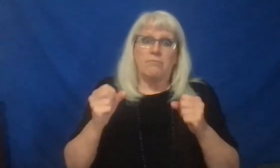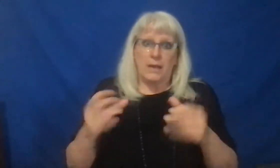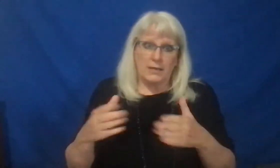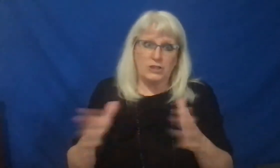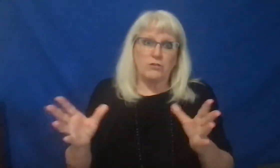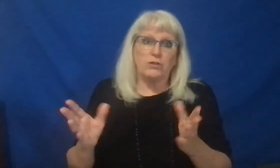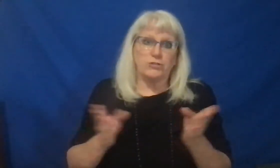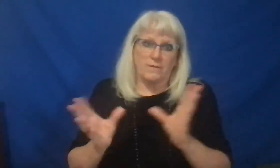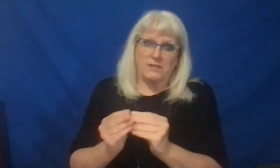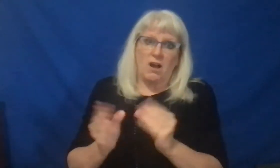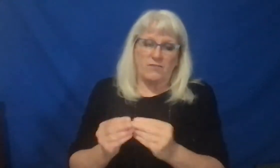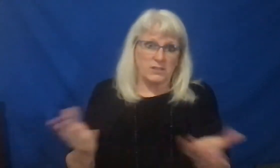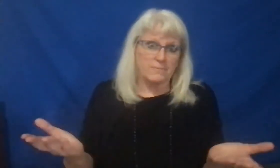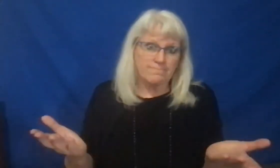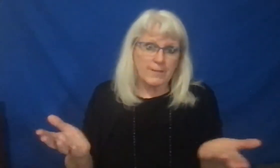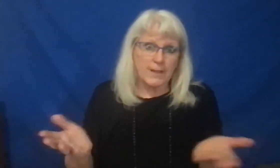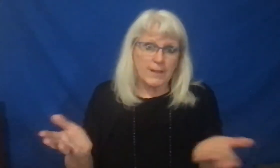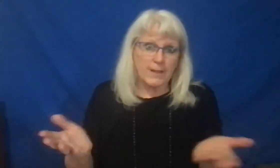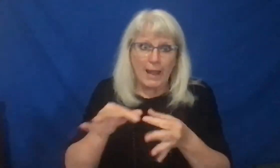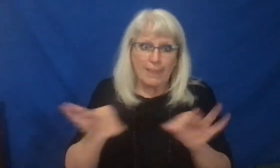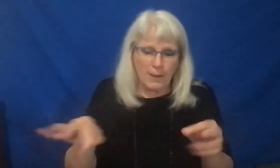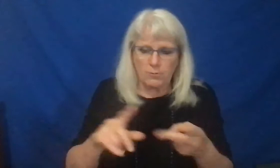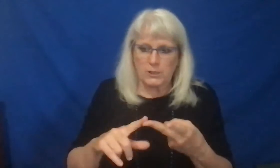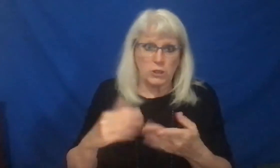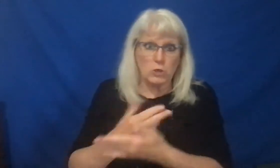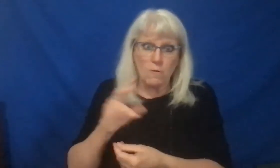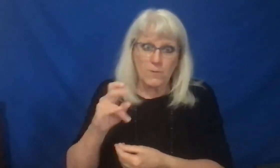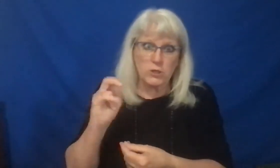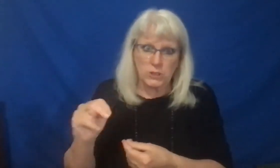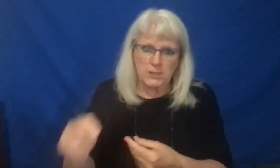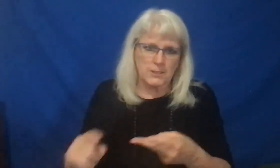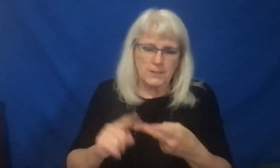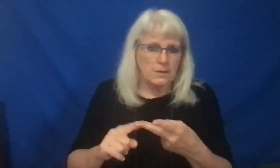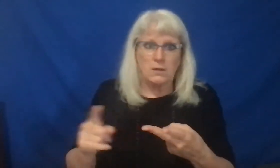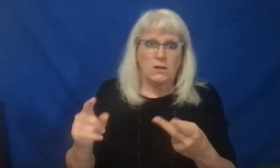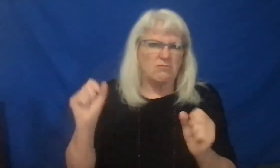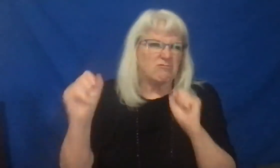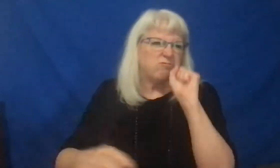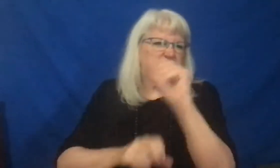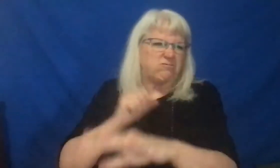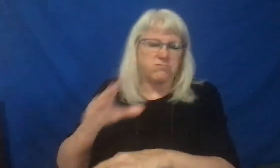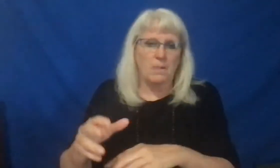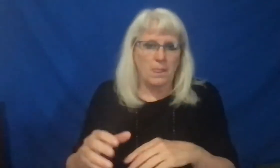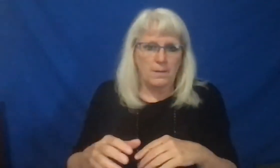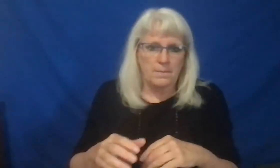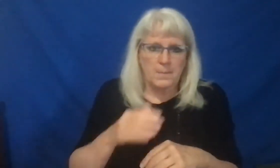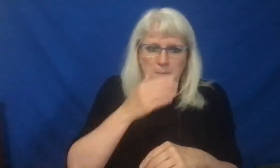about plain language, a new version. I mean, and if you could see, I think, geez, Steve, we had 35